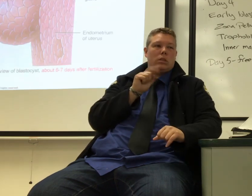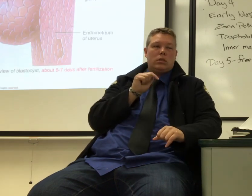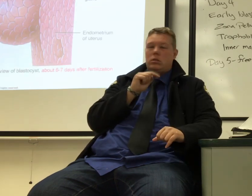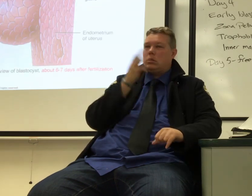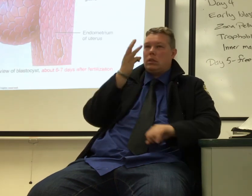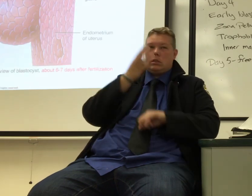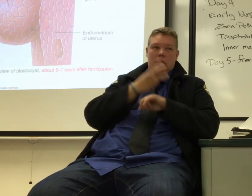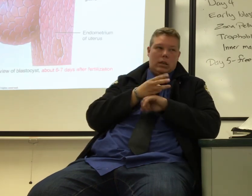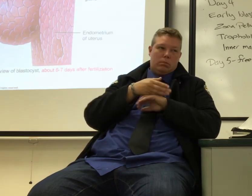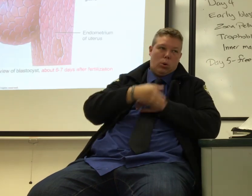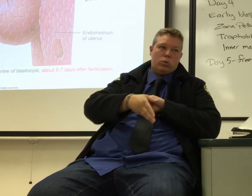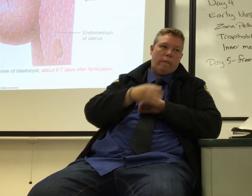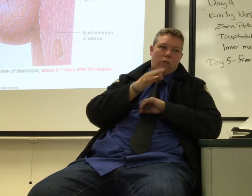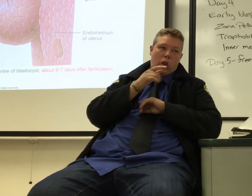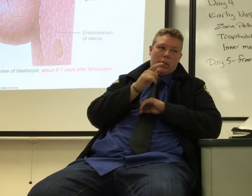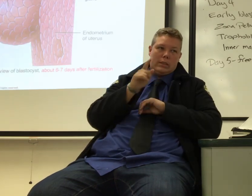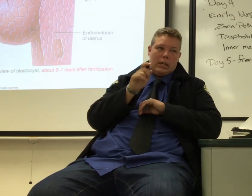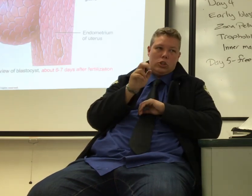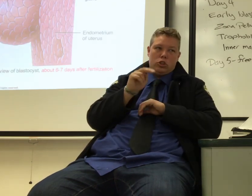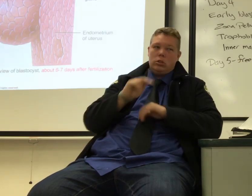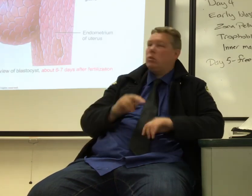shown there.